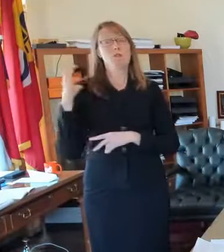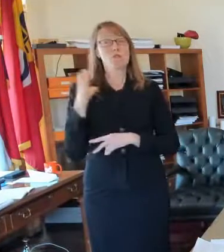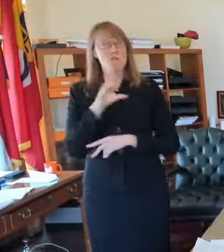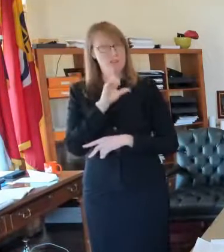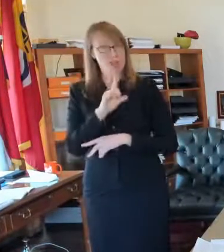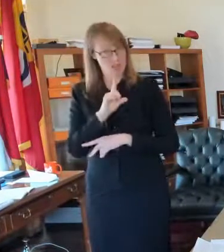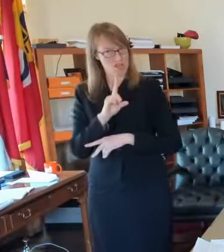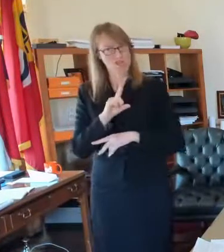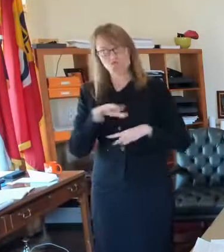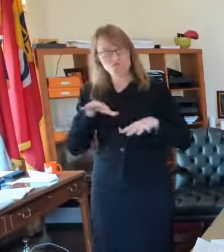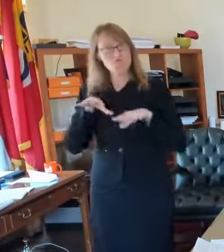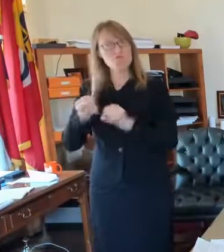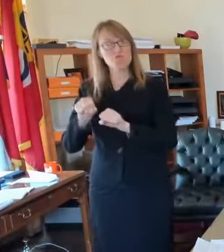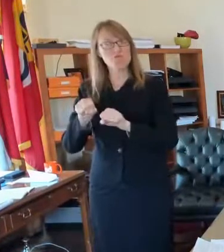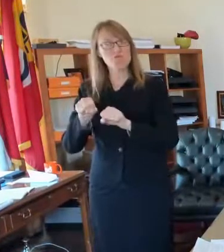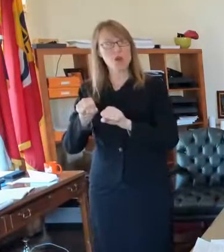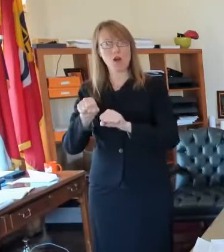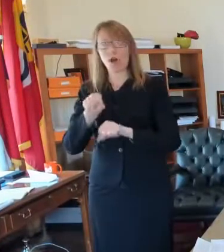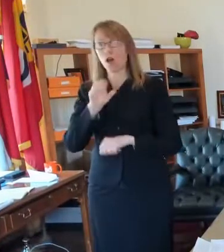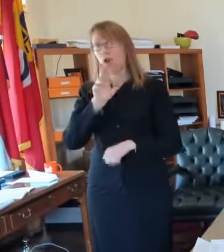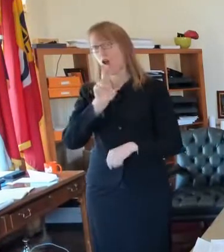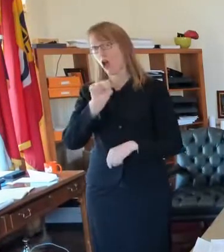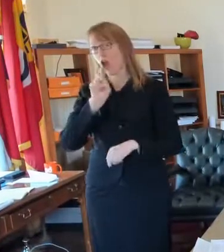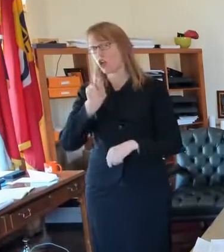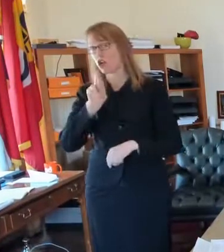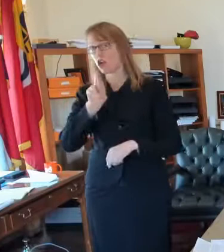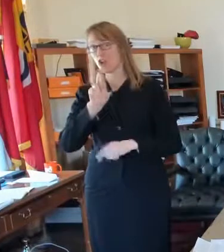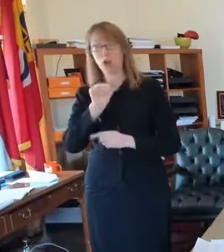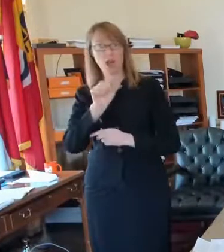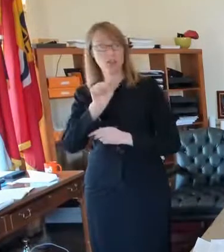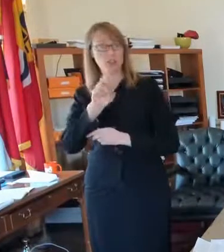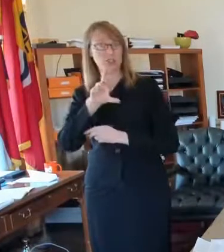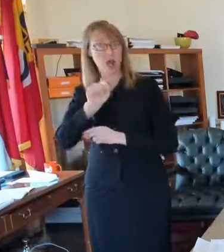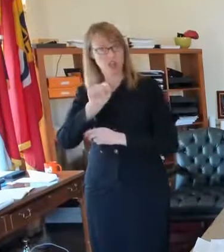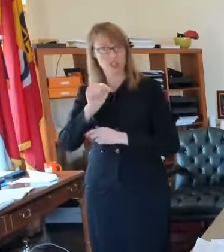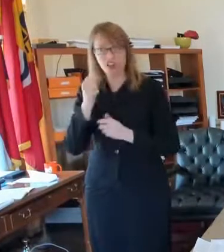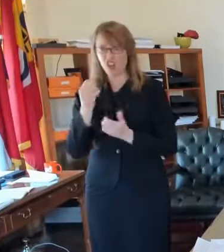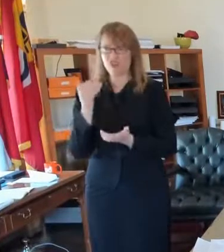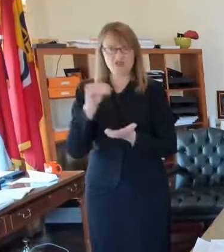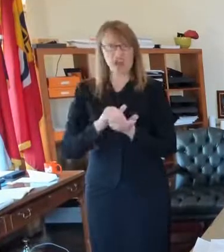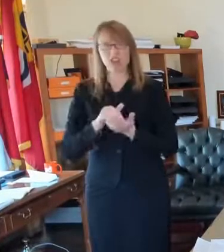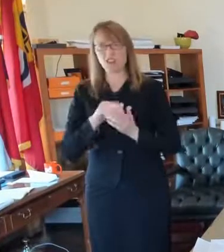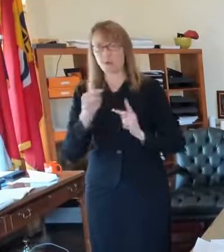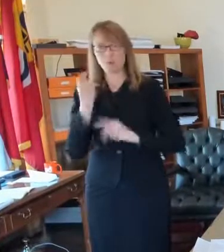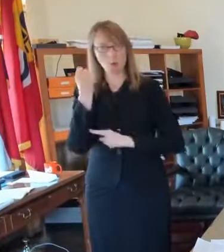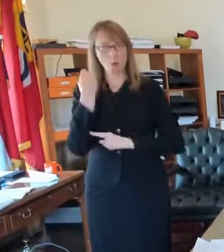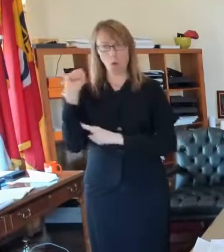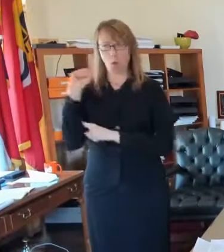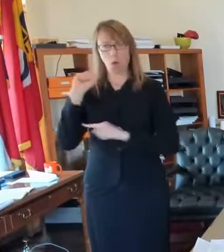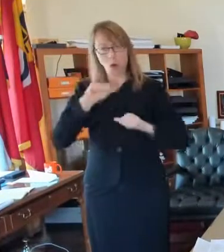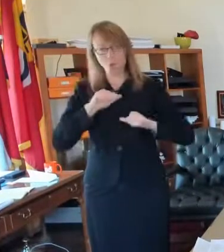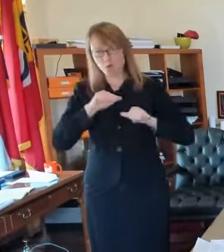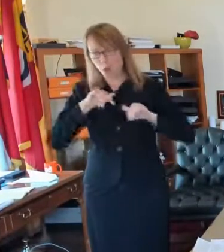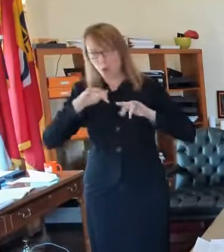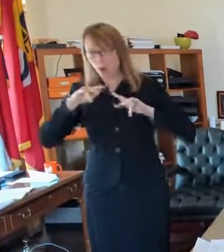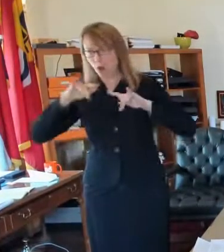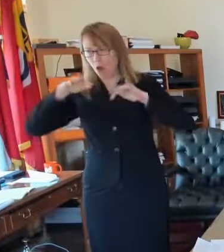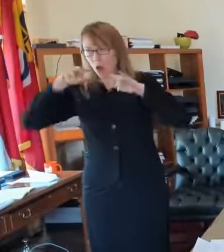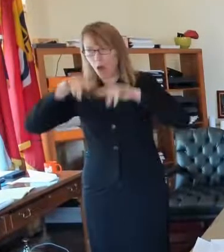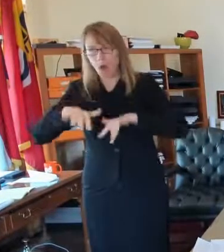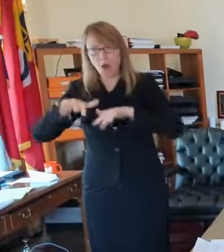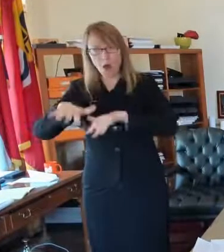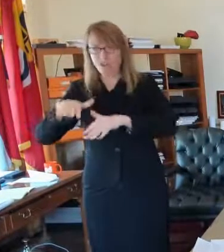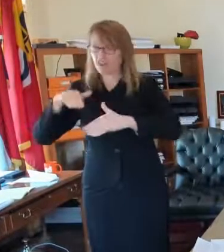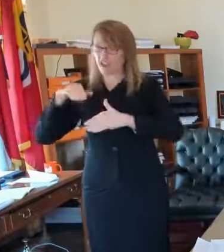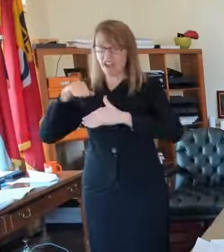by protesters, thousands of protesters, hundreds of which have entered the Capitol. Elected leaders are